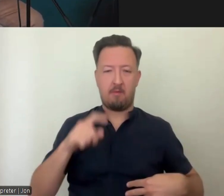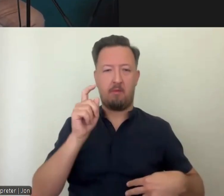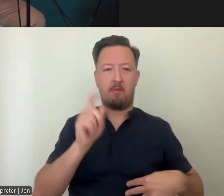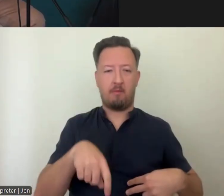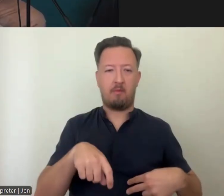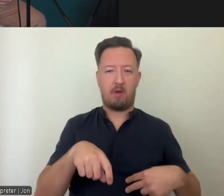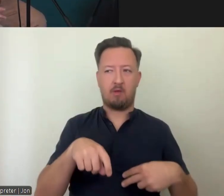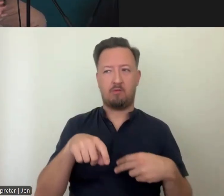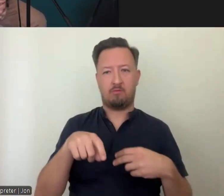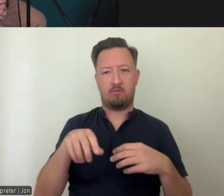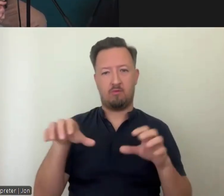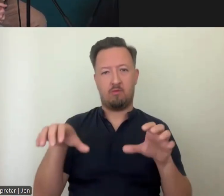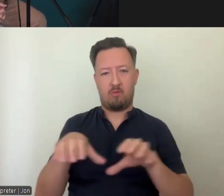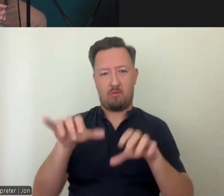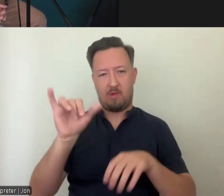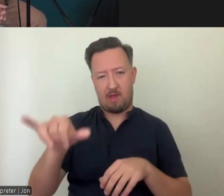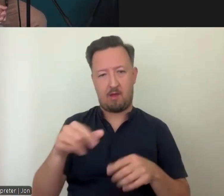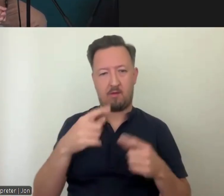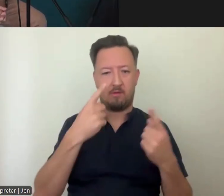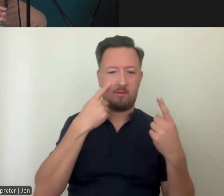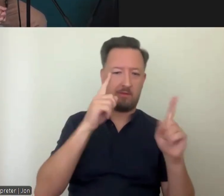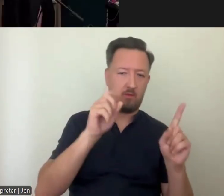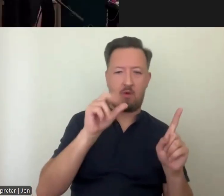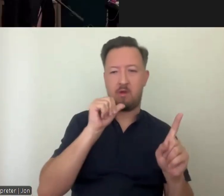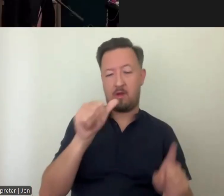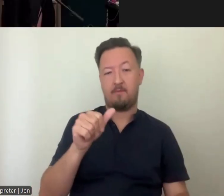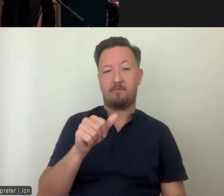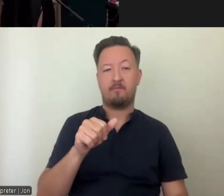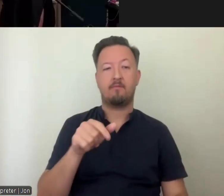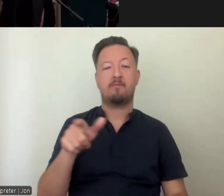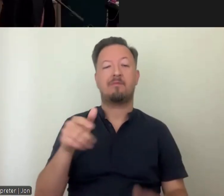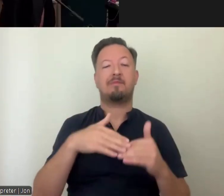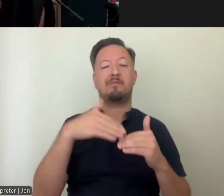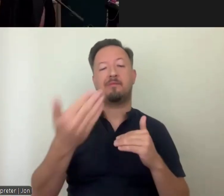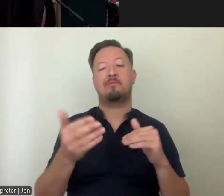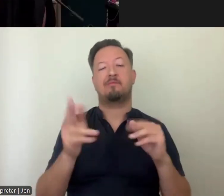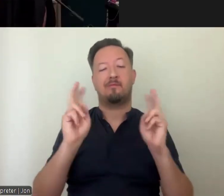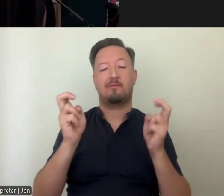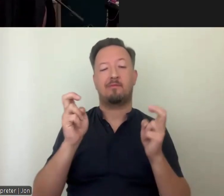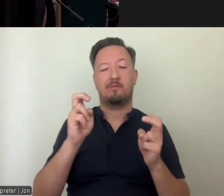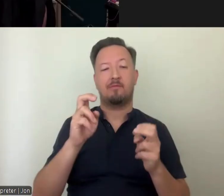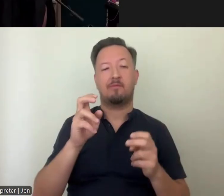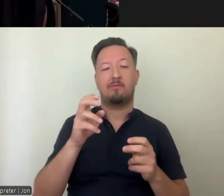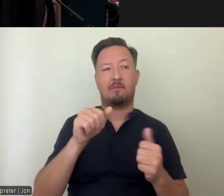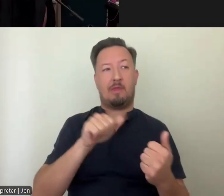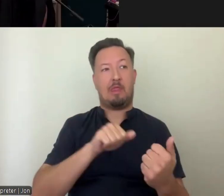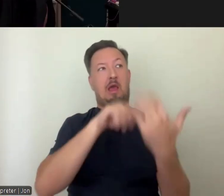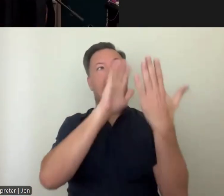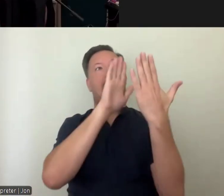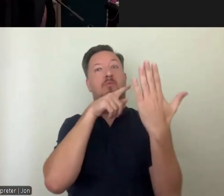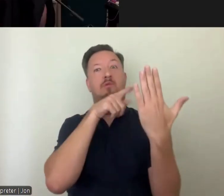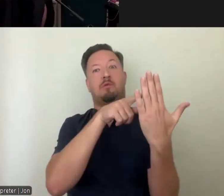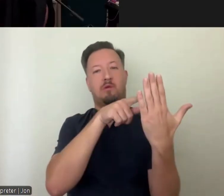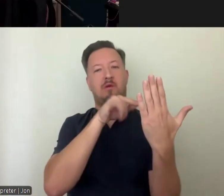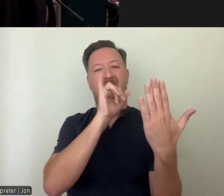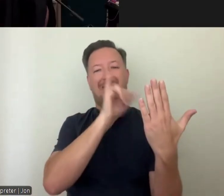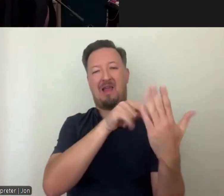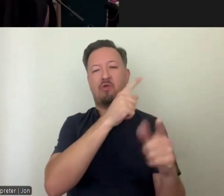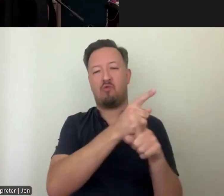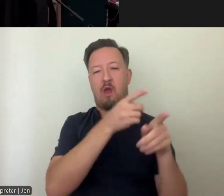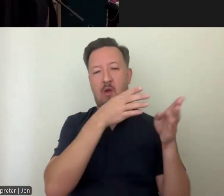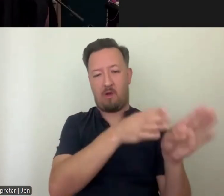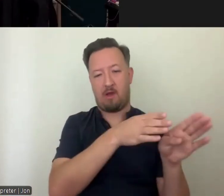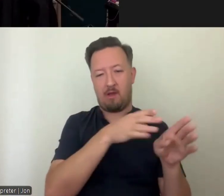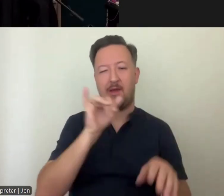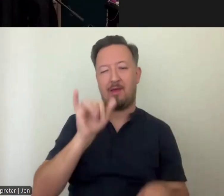you succeed or not. The next one is, the obstacle is the way. Right. The obstacle is the way. That's also Marcus Aurelius. Again, he knew